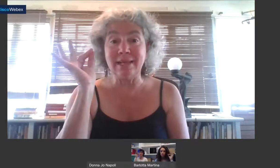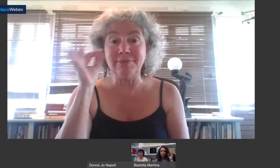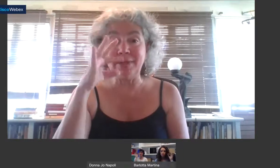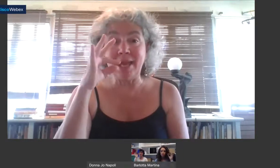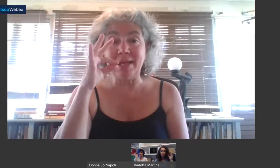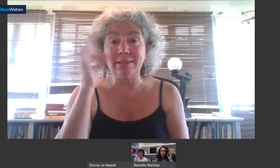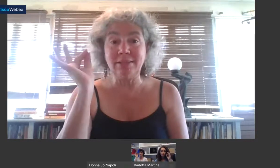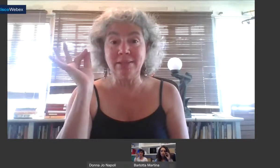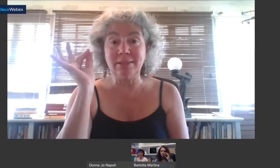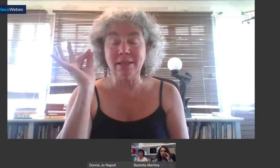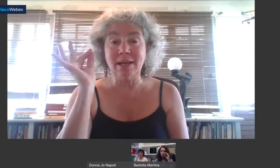for cat.